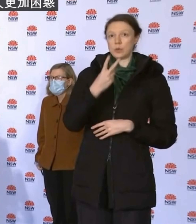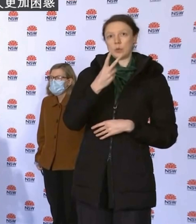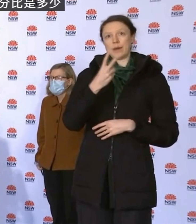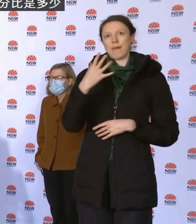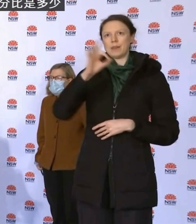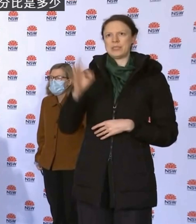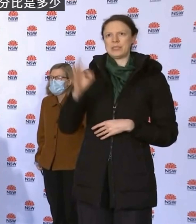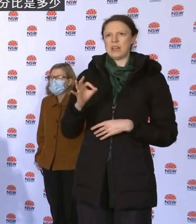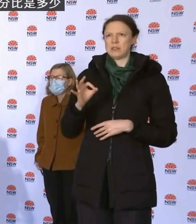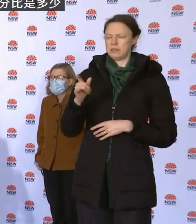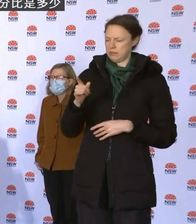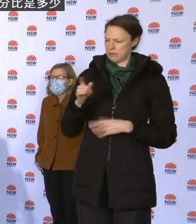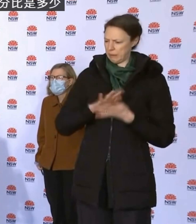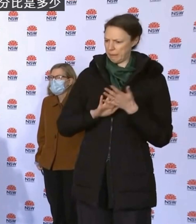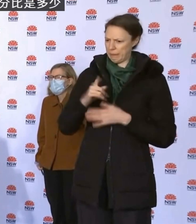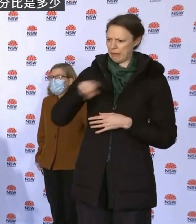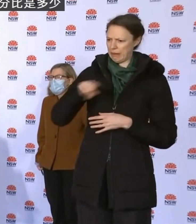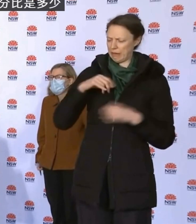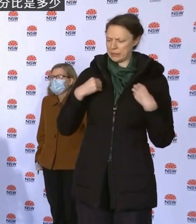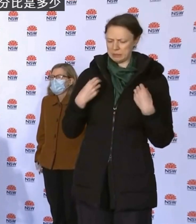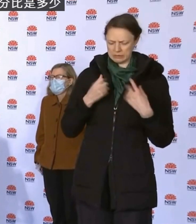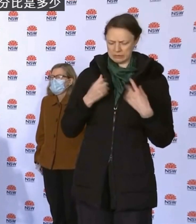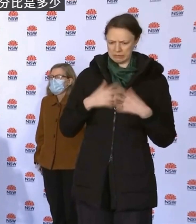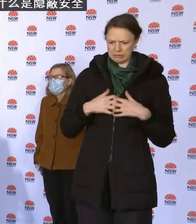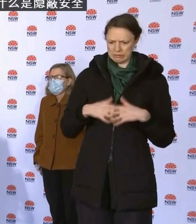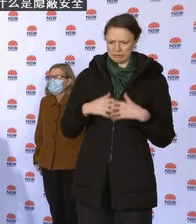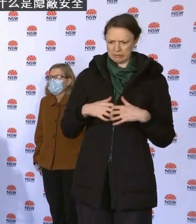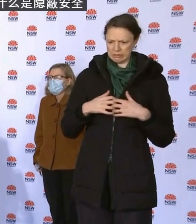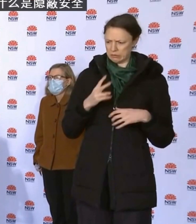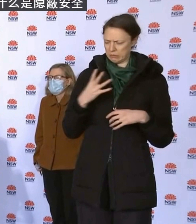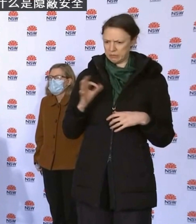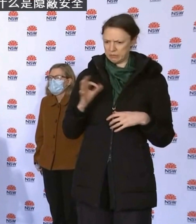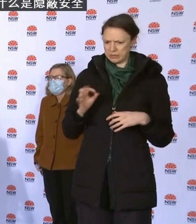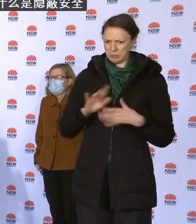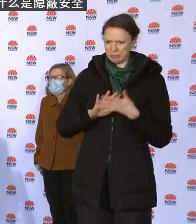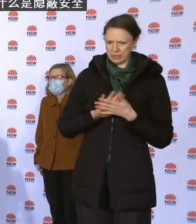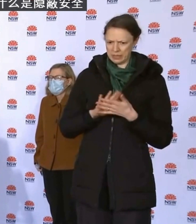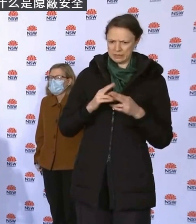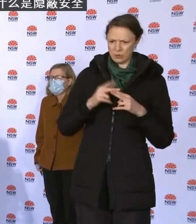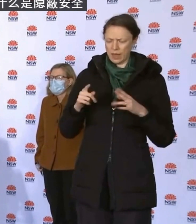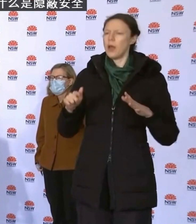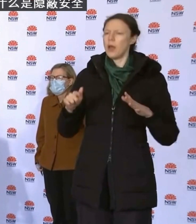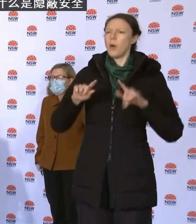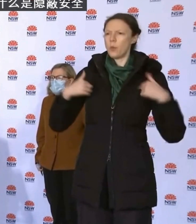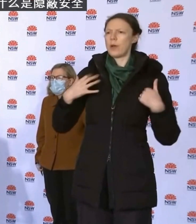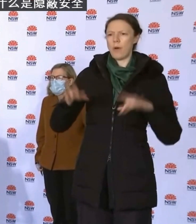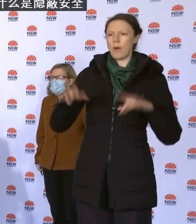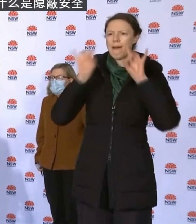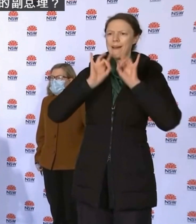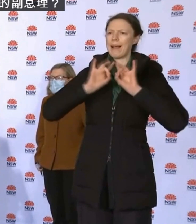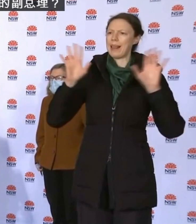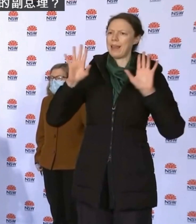Having to work out what percentage of workers or amount of work you're doing causes confusion. We want to have clear rules of what is COVID